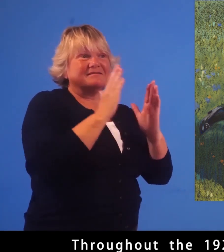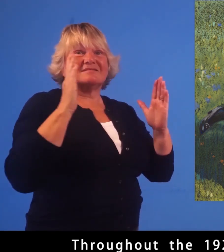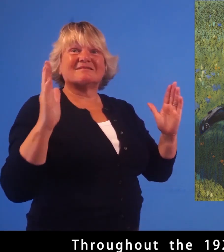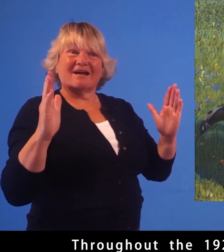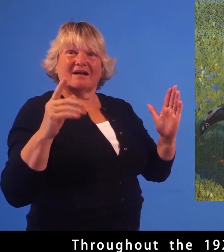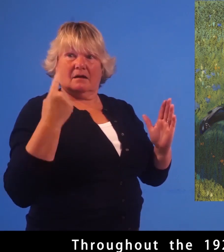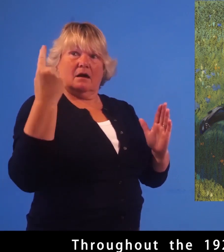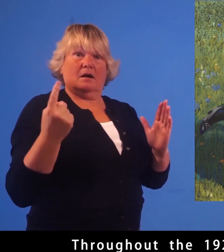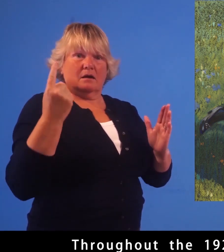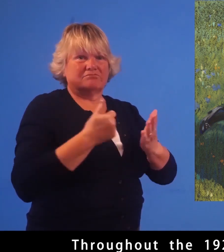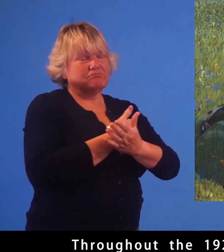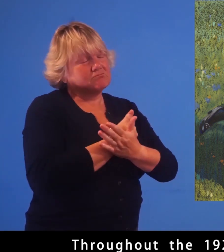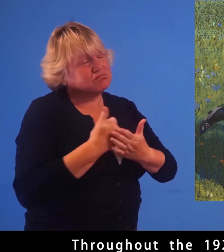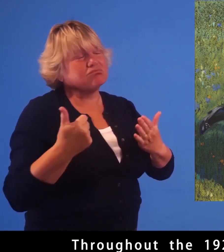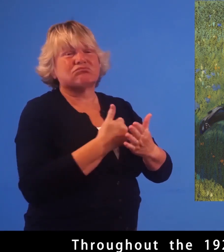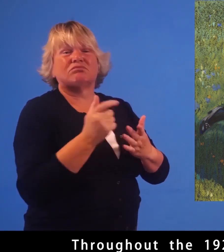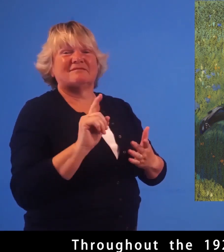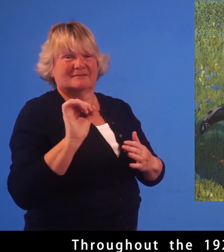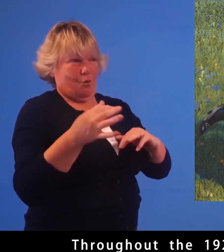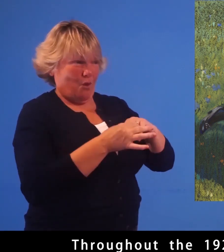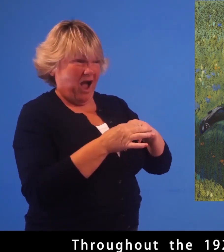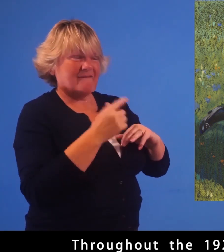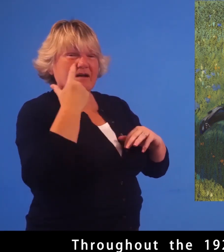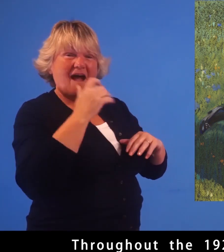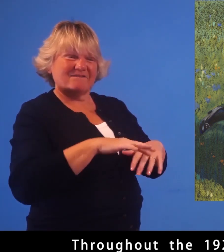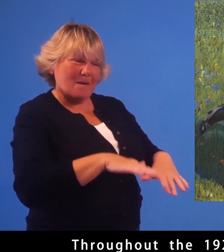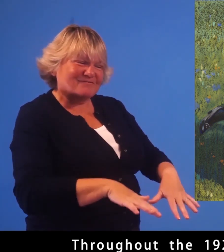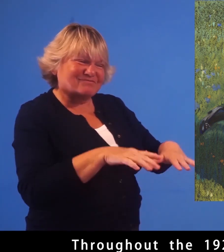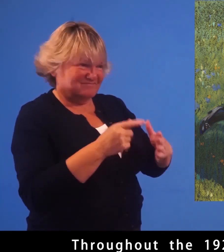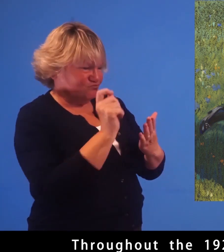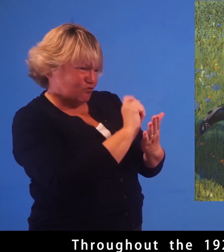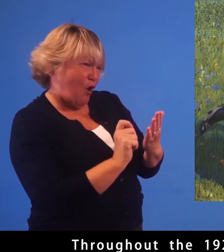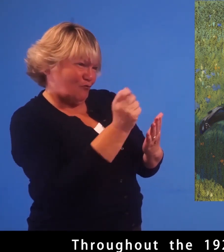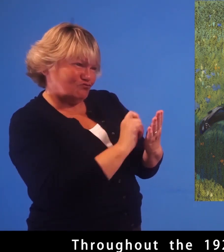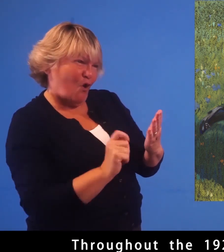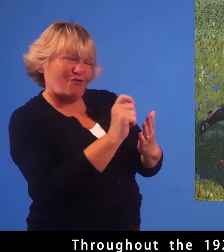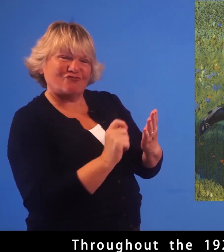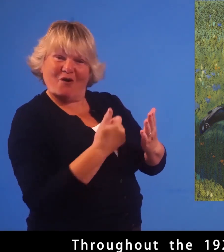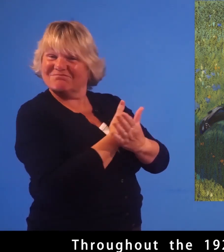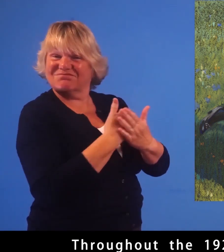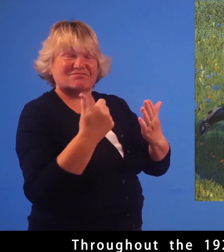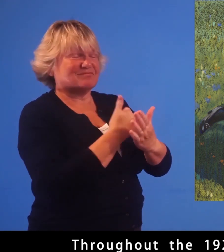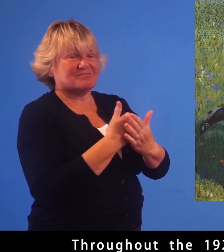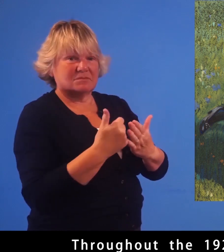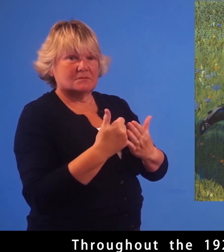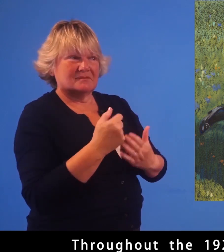Throughout the 1920s, Thomson regularly sketched his wife and young family.